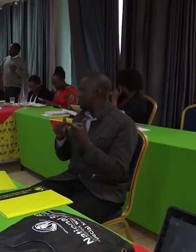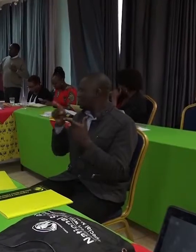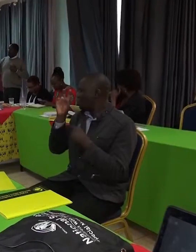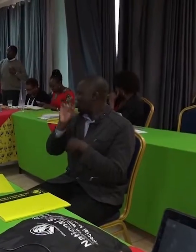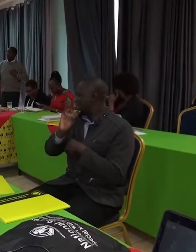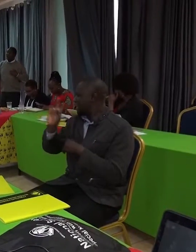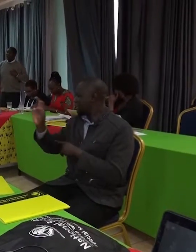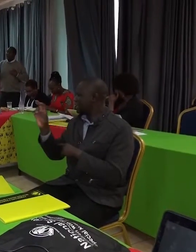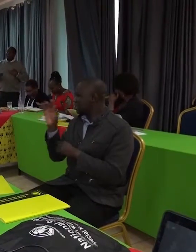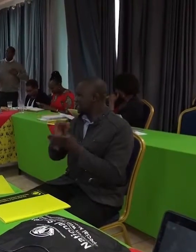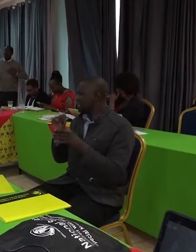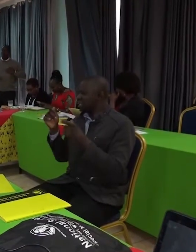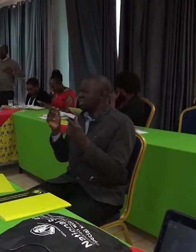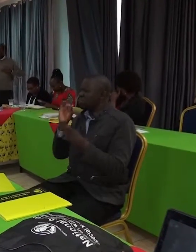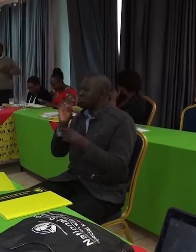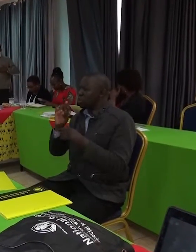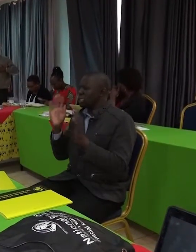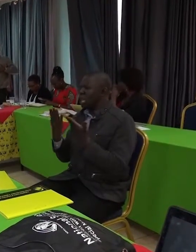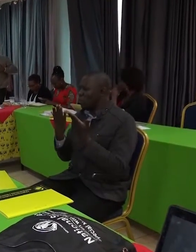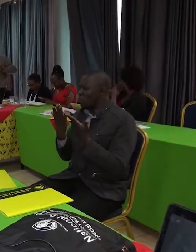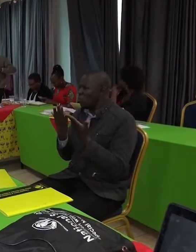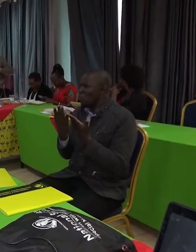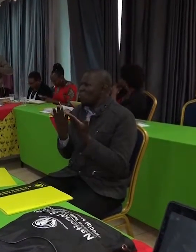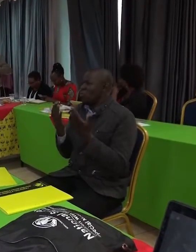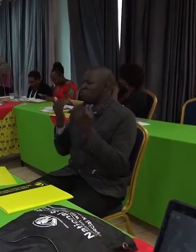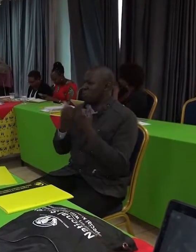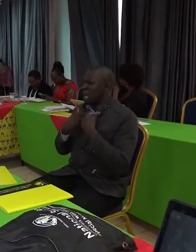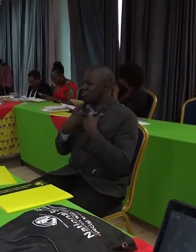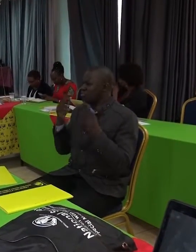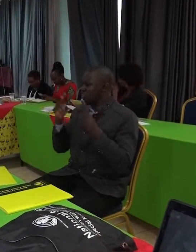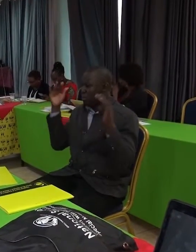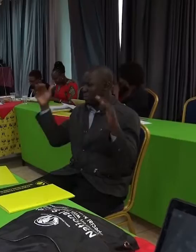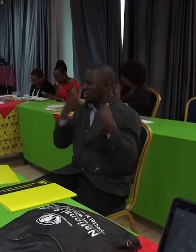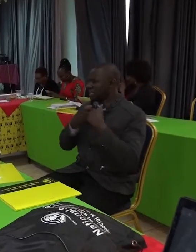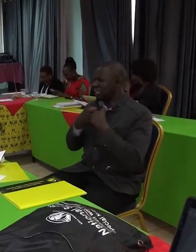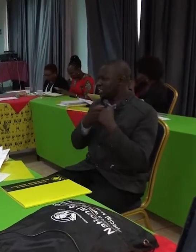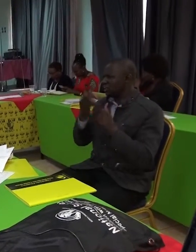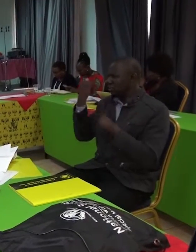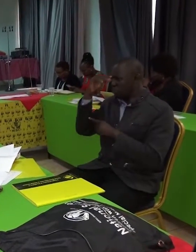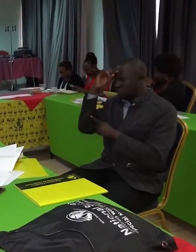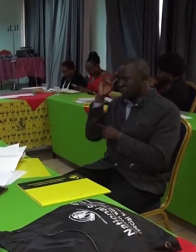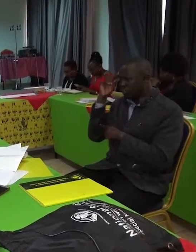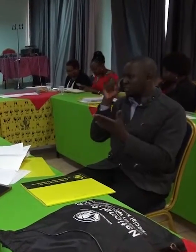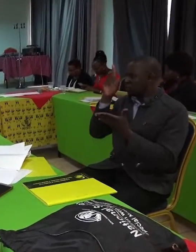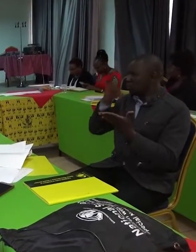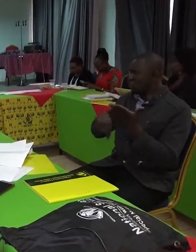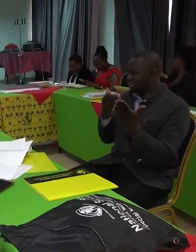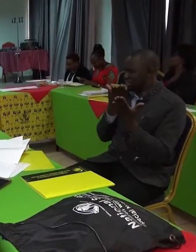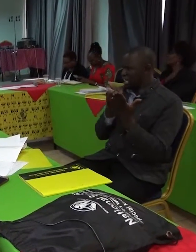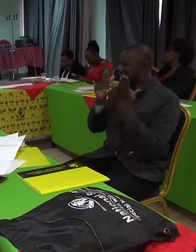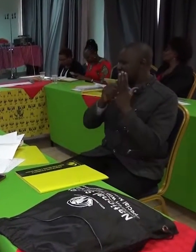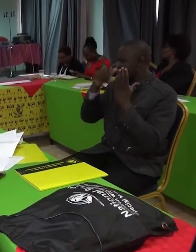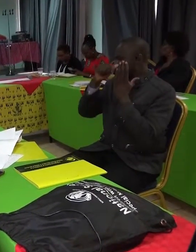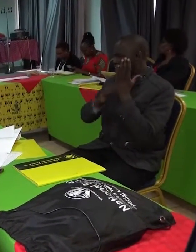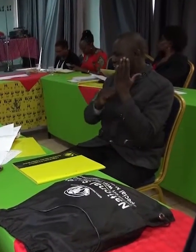and you look at our admission to courses, we really have a challenge. Although this is what is said, but